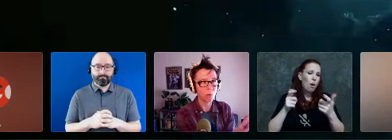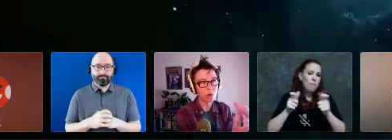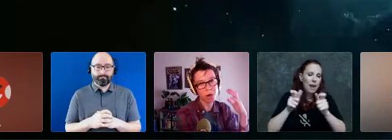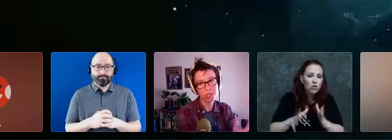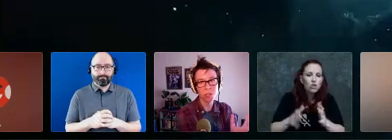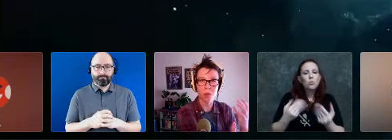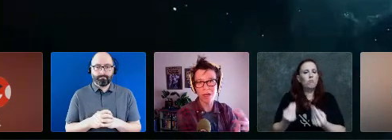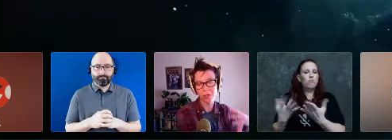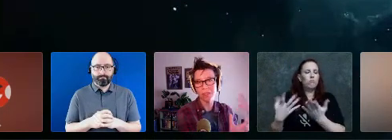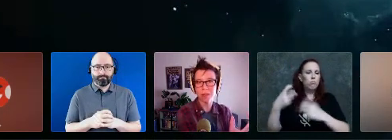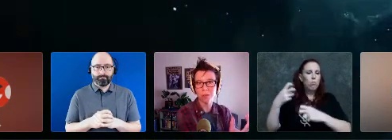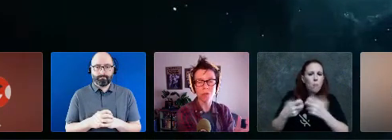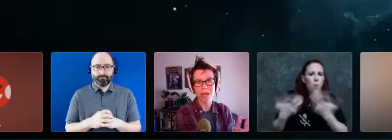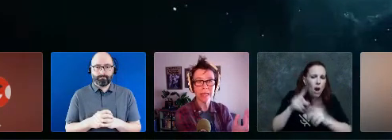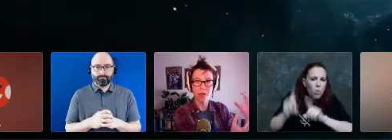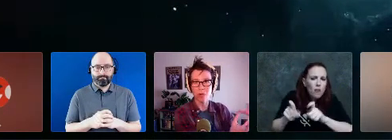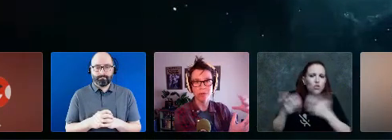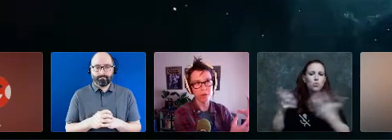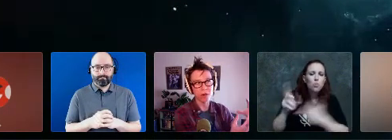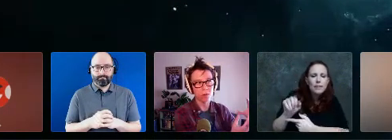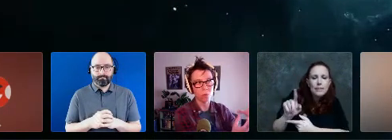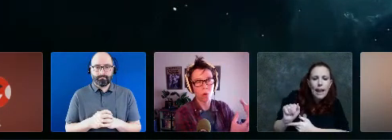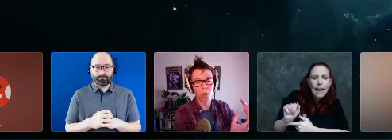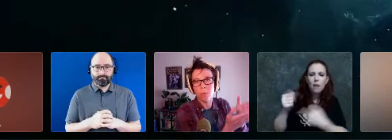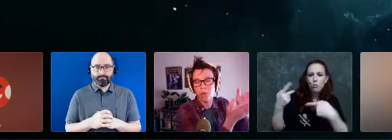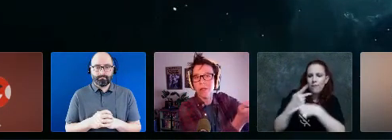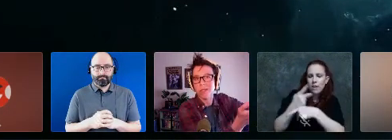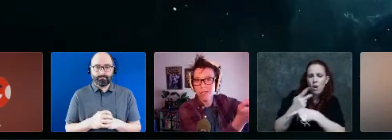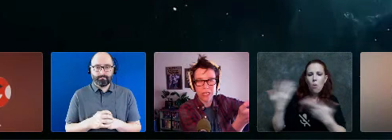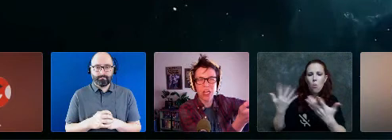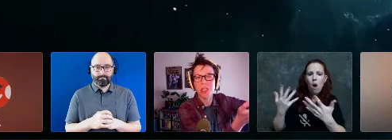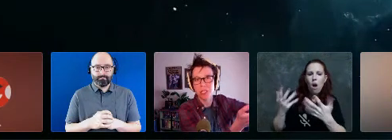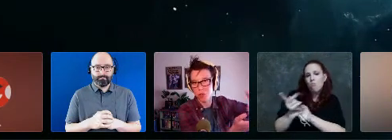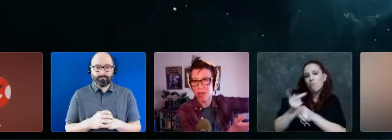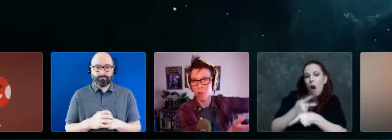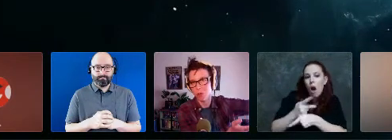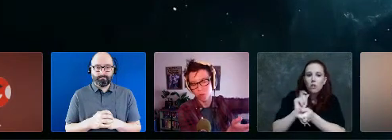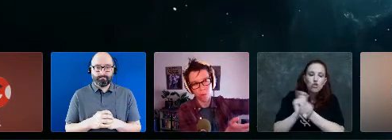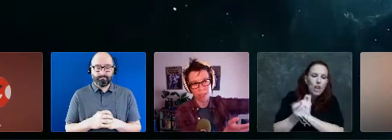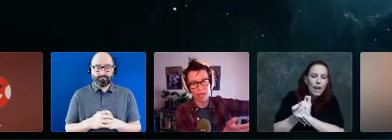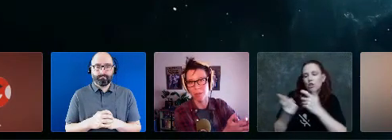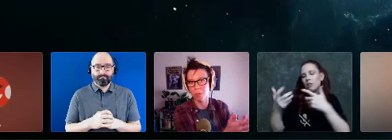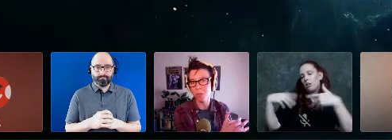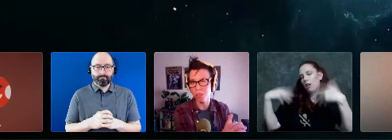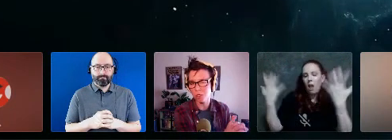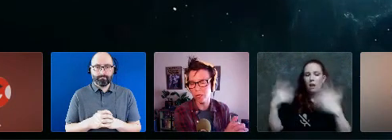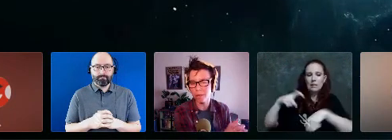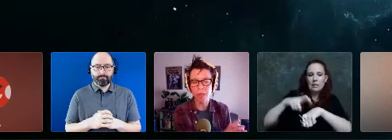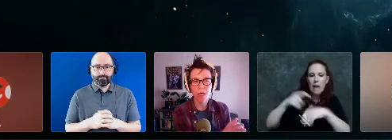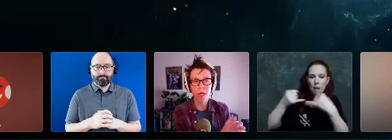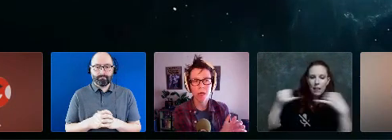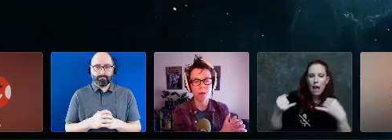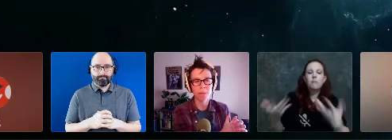you, what questions would you ask? What data would you get in order to figure out what product like changes or time or timeline we should